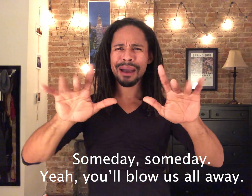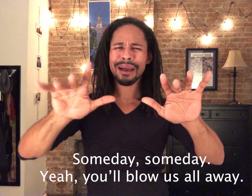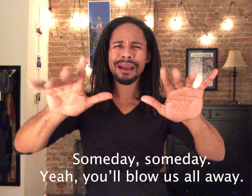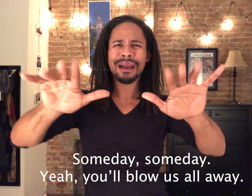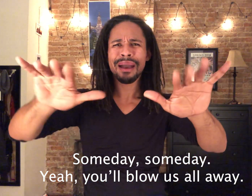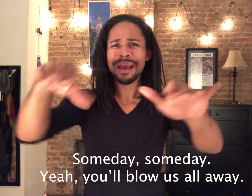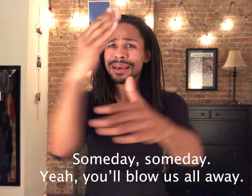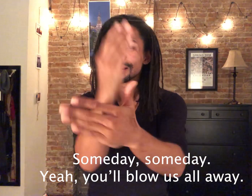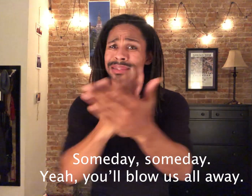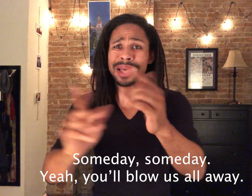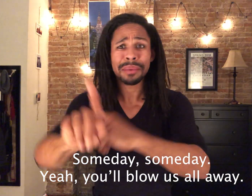Someday, someday